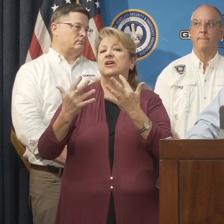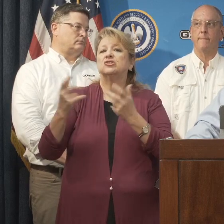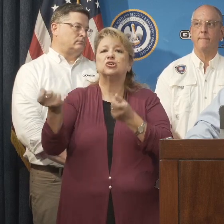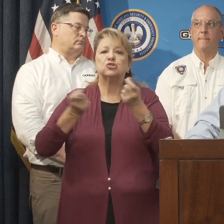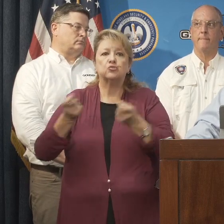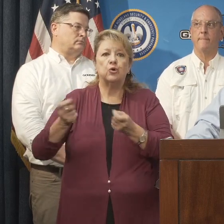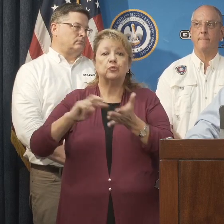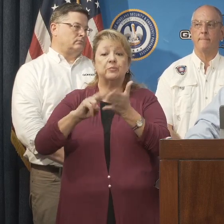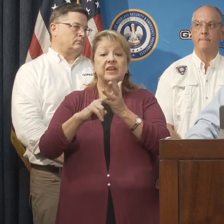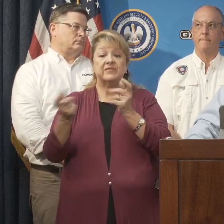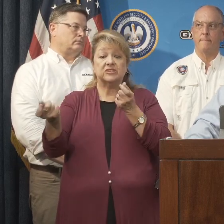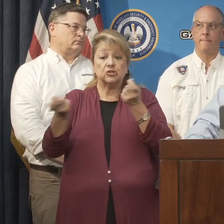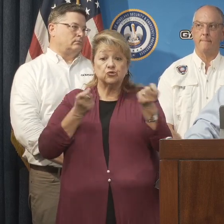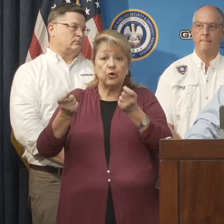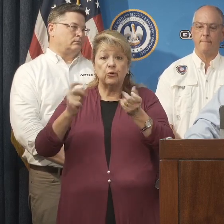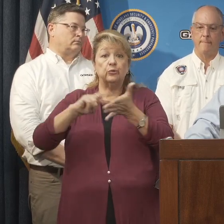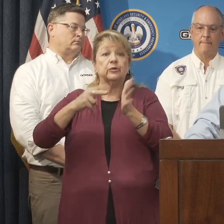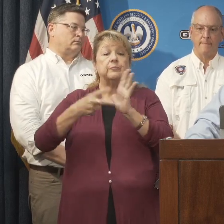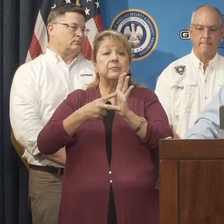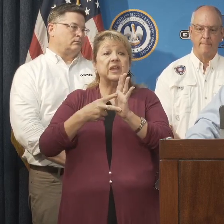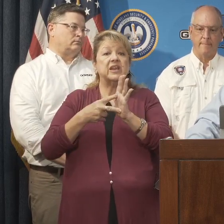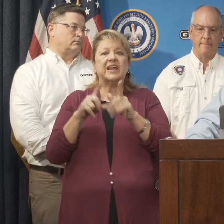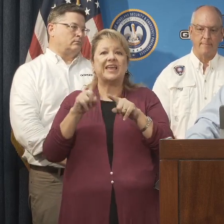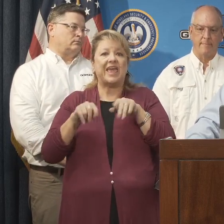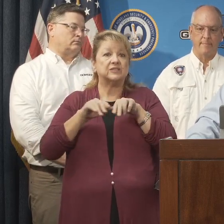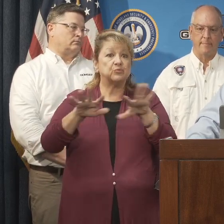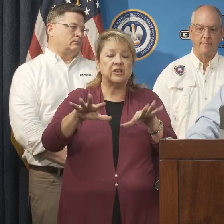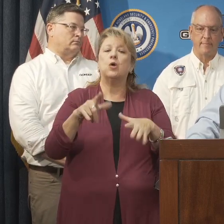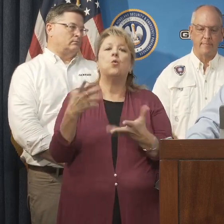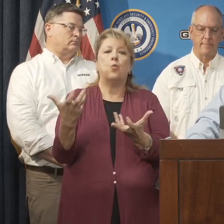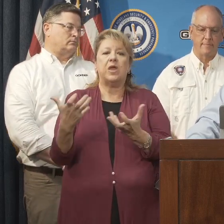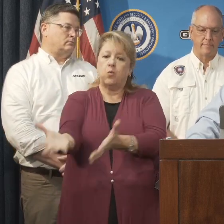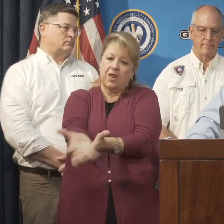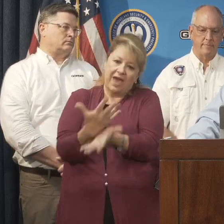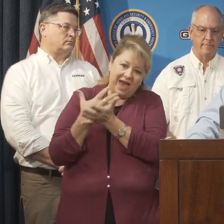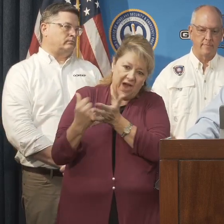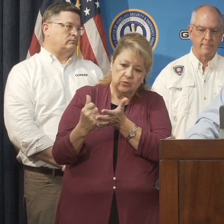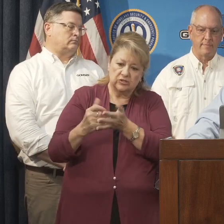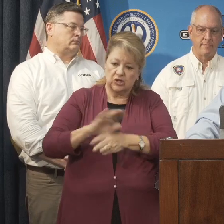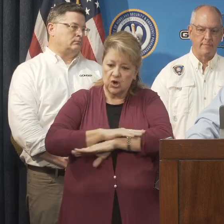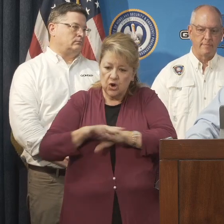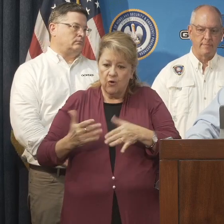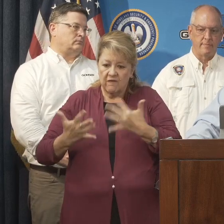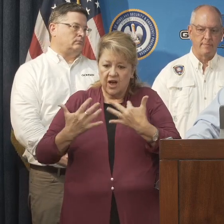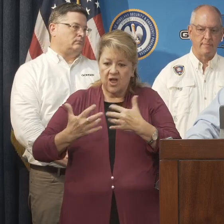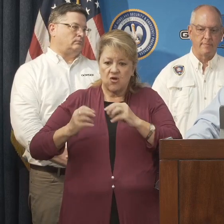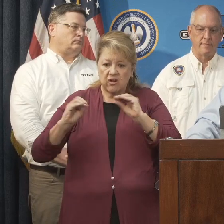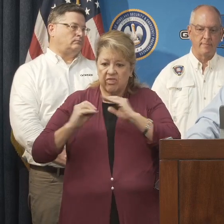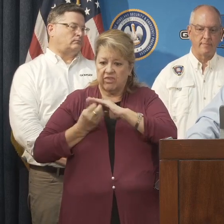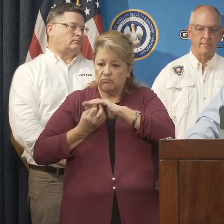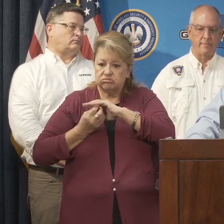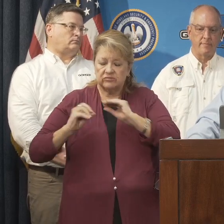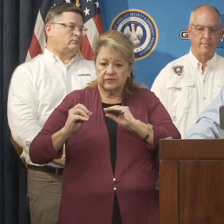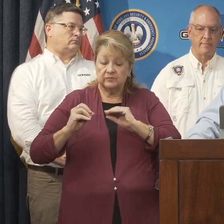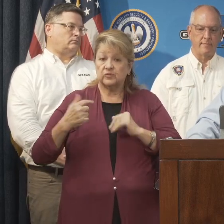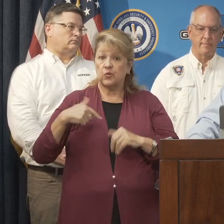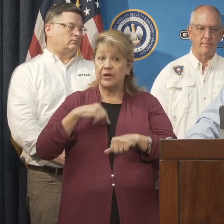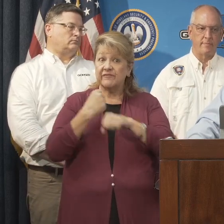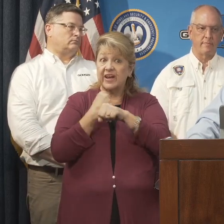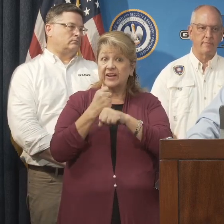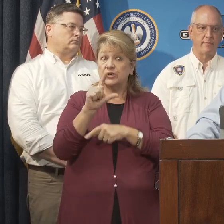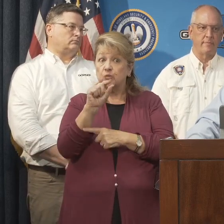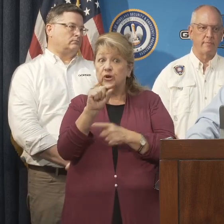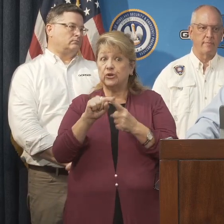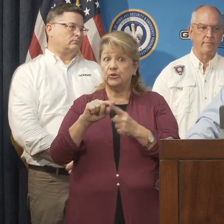cannot spread. We want them out, 100% out. On any given day this month, we're fighting between 20 and 30 fires.